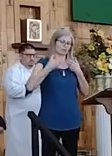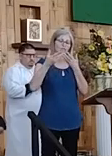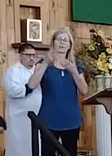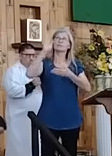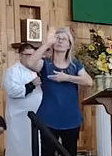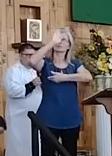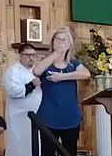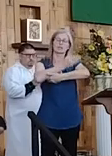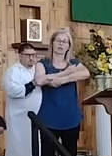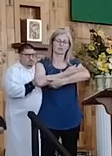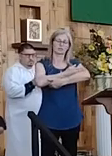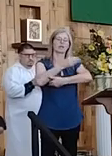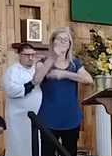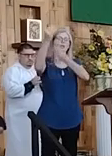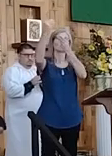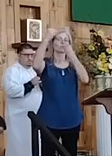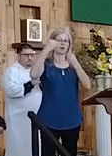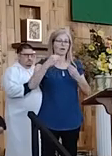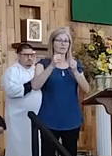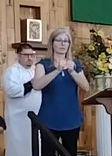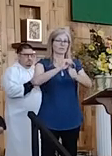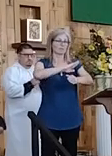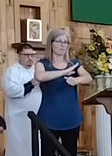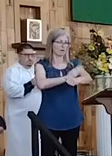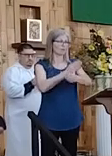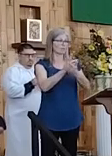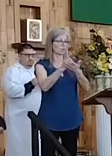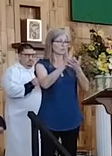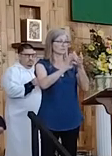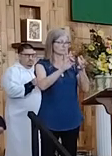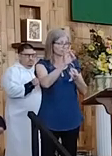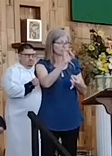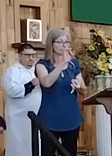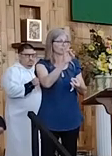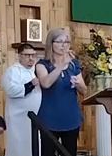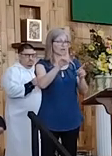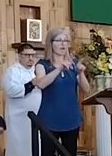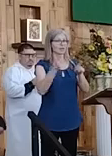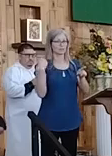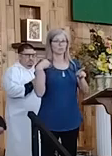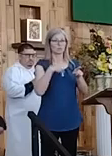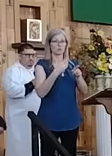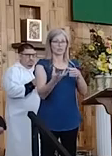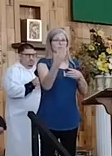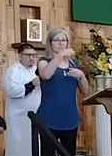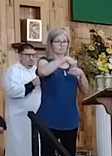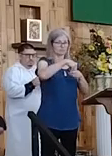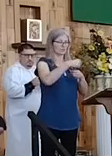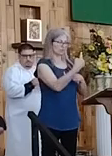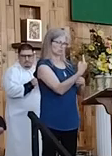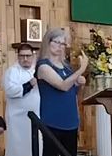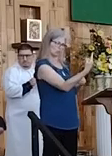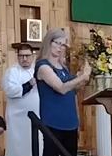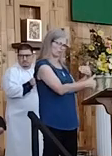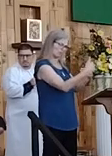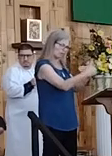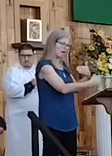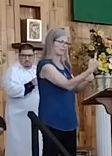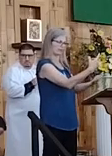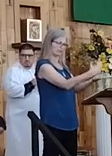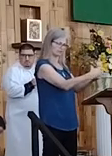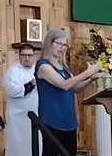Son, and grant that by the power of the Holy Spirit, as we partake of this one bread and one